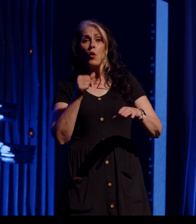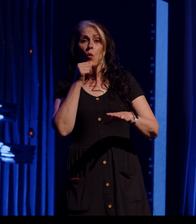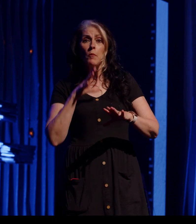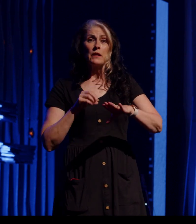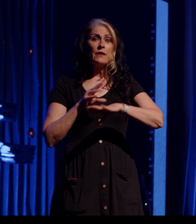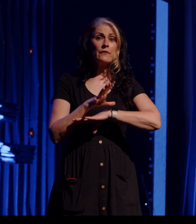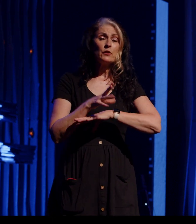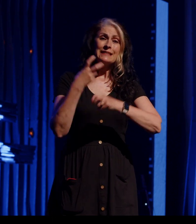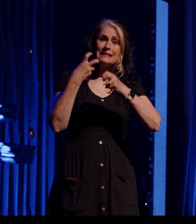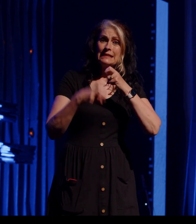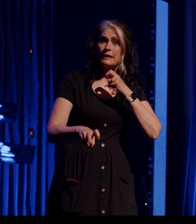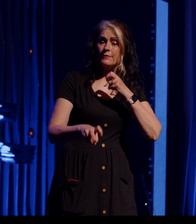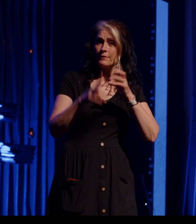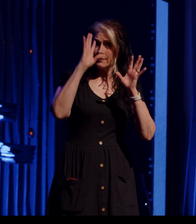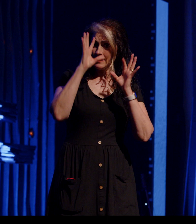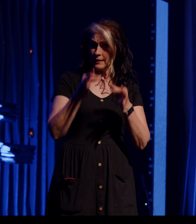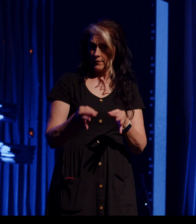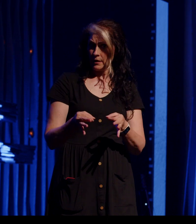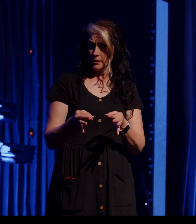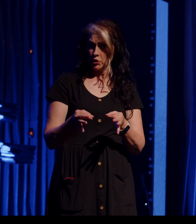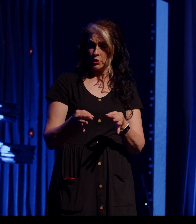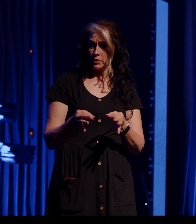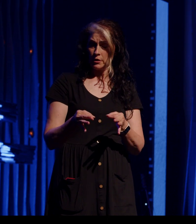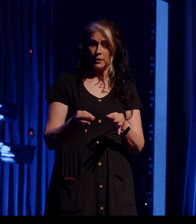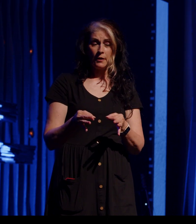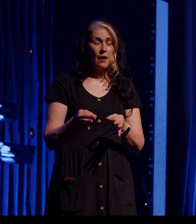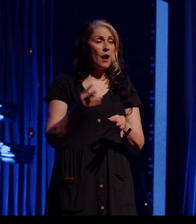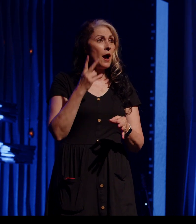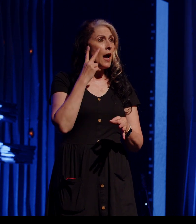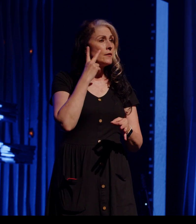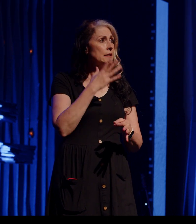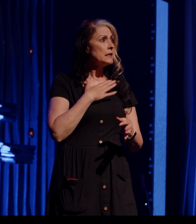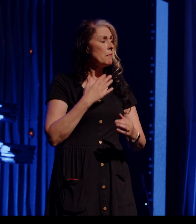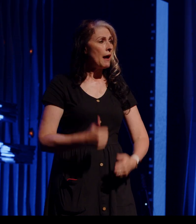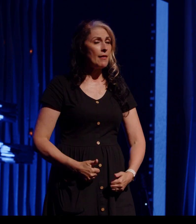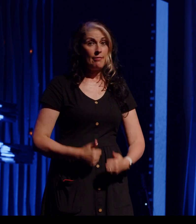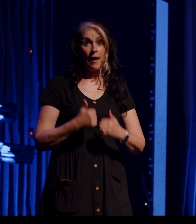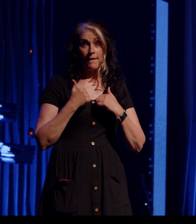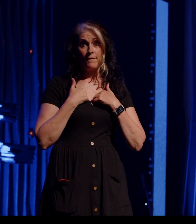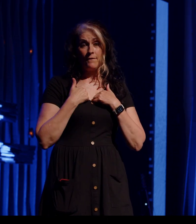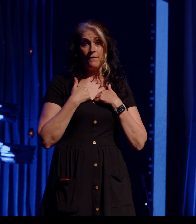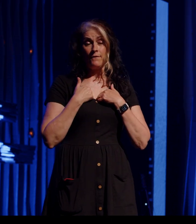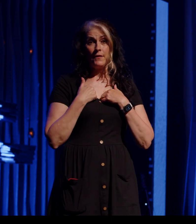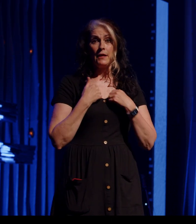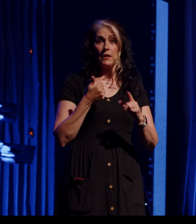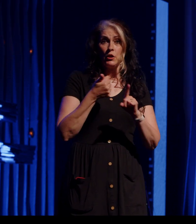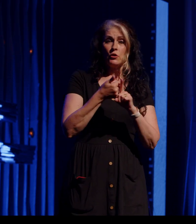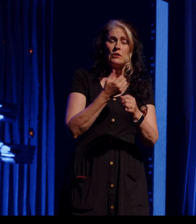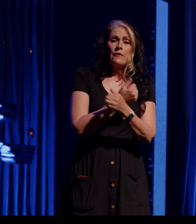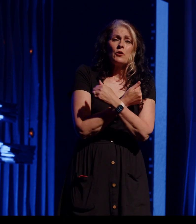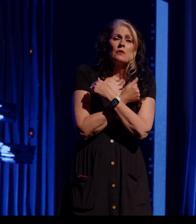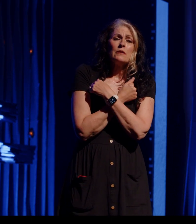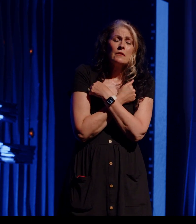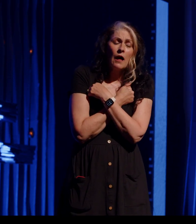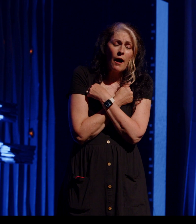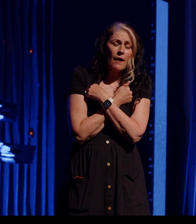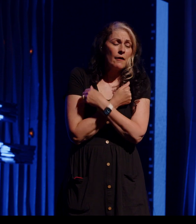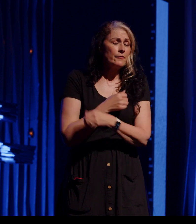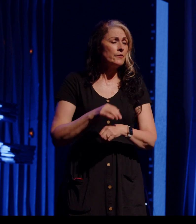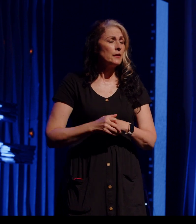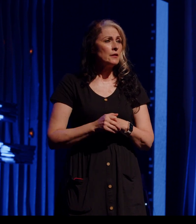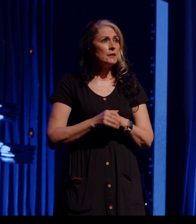have made some of the most difficult decisions I've ever seen in my life because of your love and your